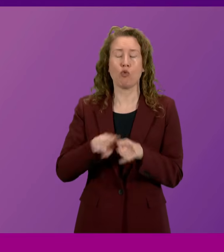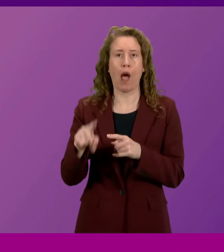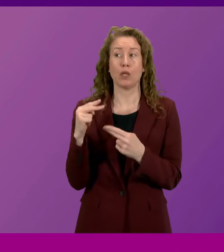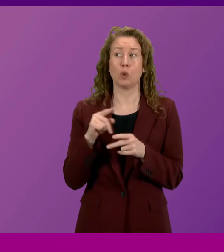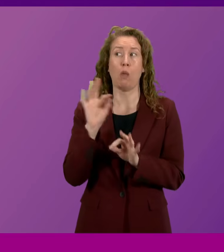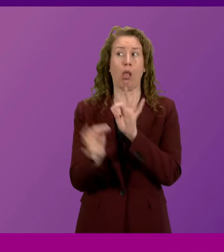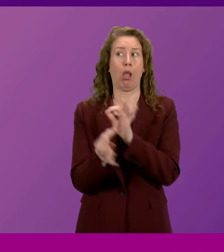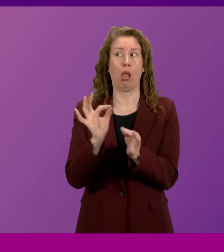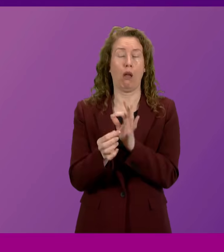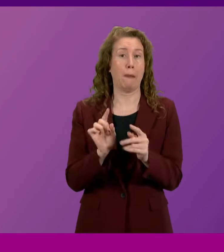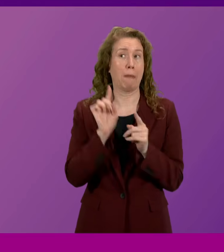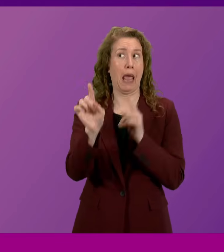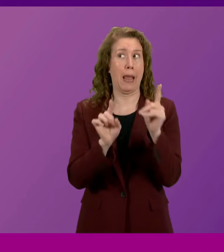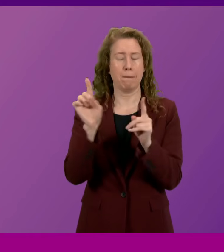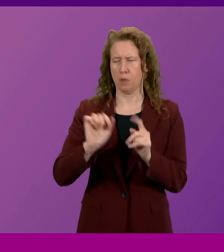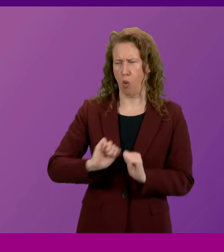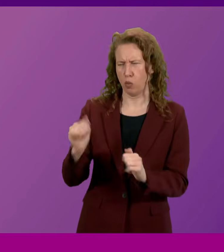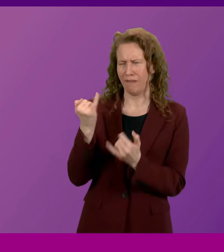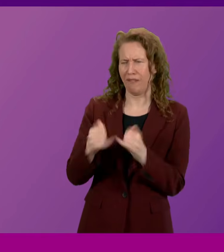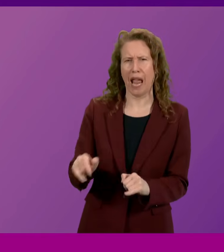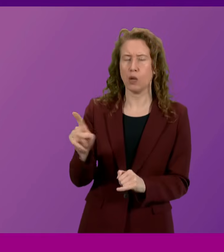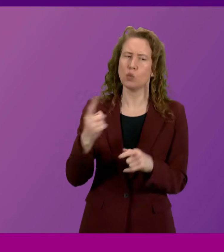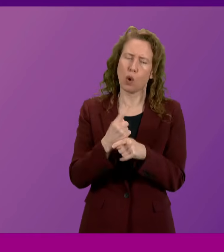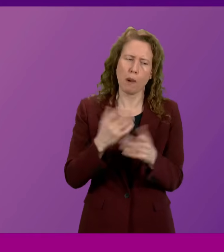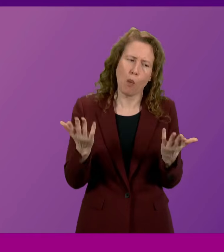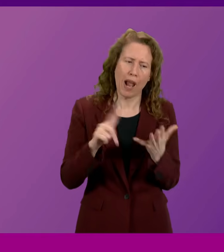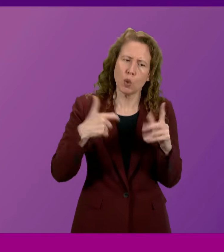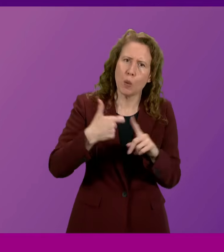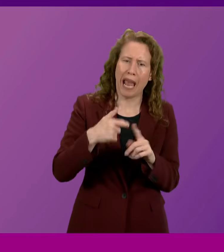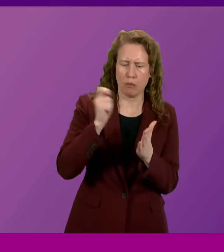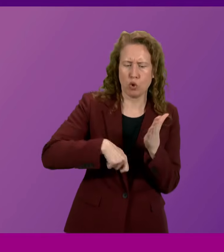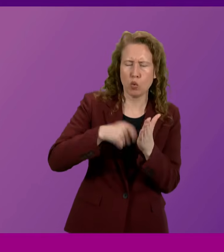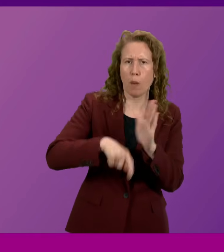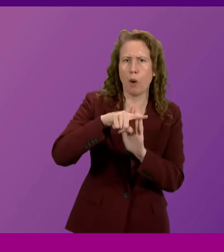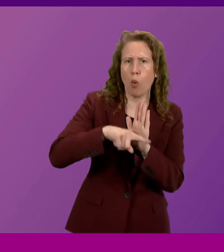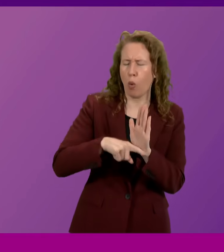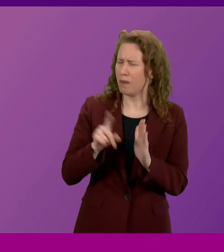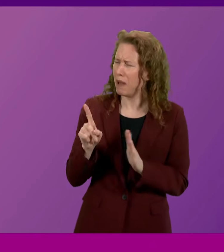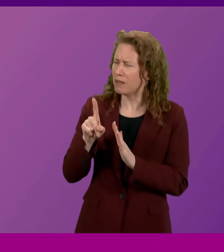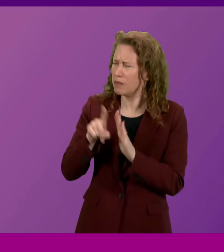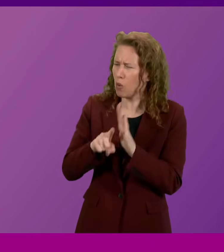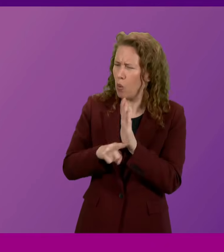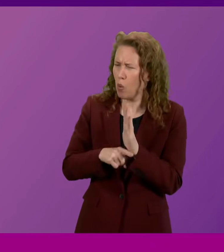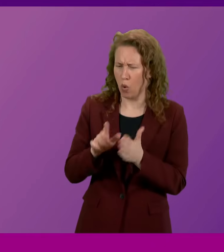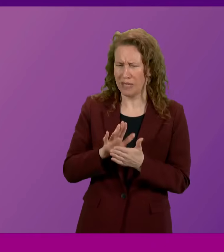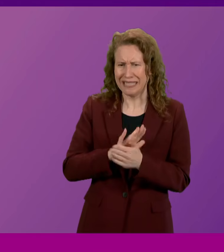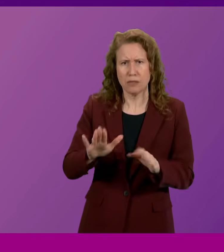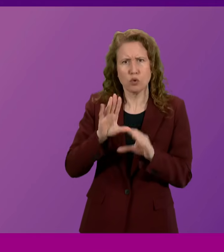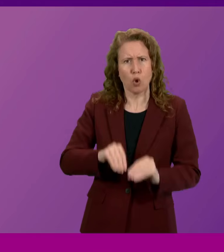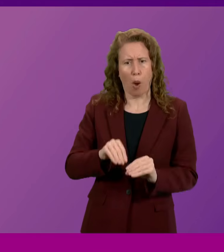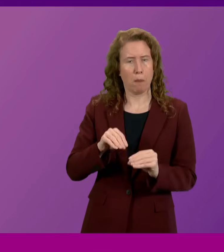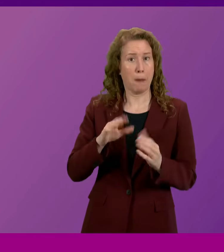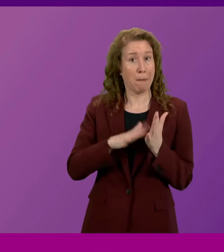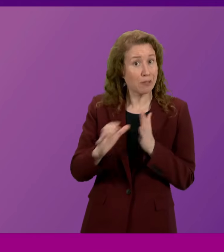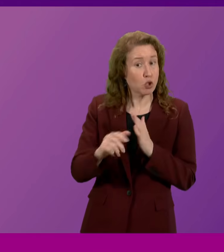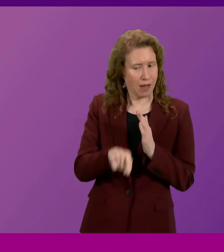else to blame for his own failure by talking about UK procurement laws. Laws that did not stop Greater Manchester Mayor Andy